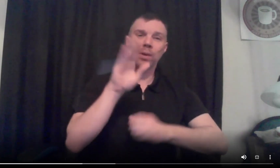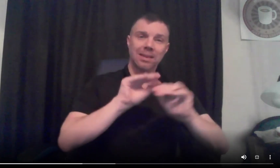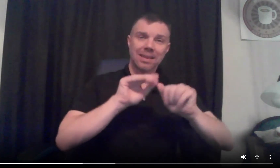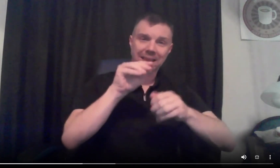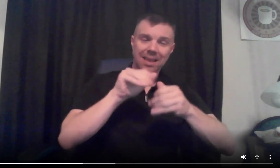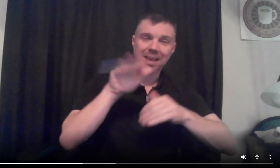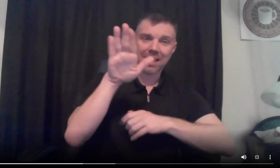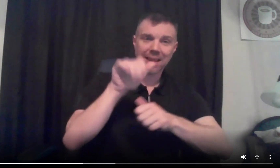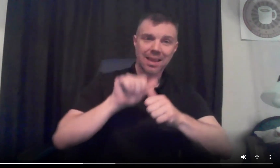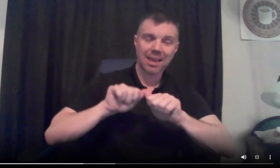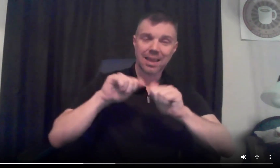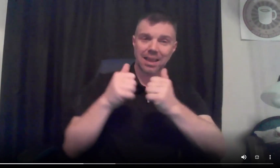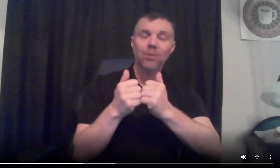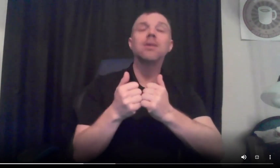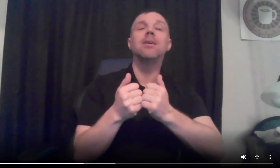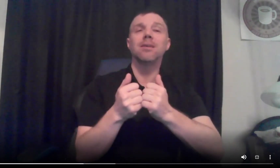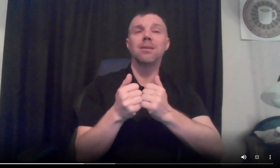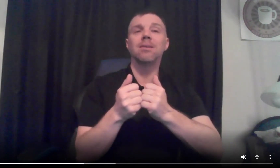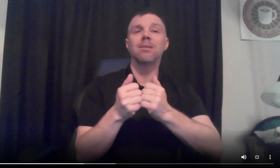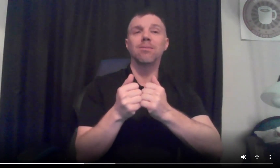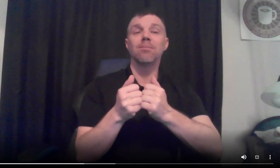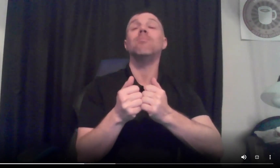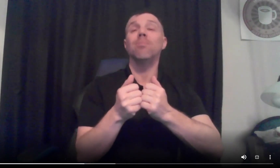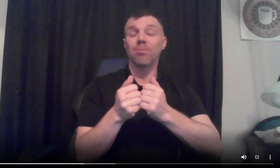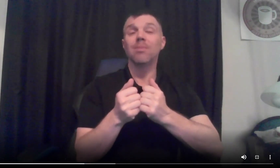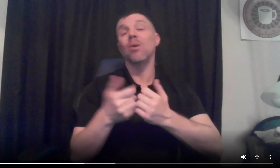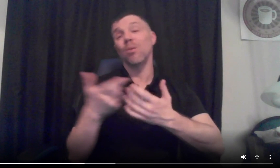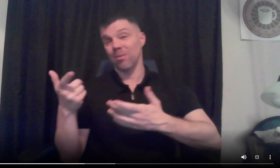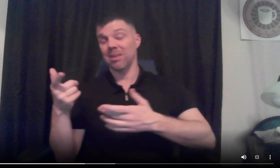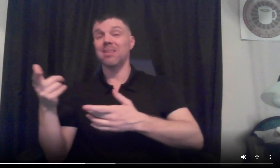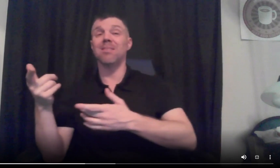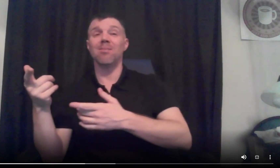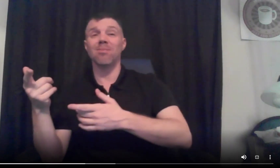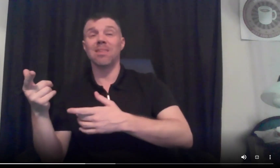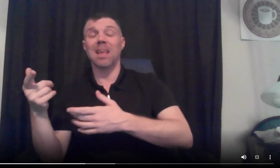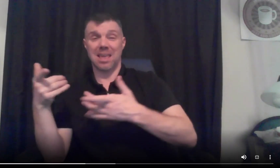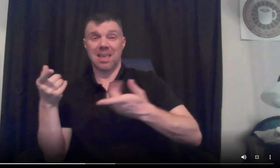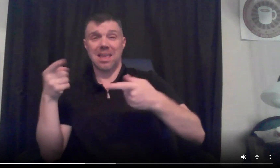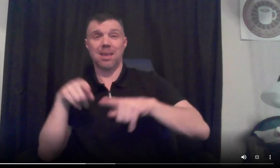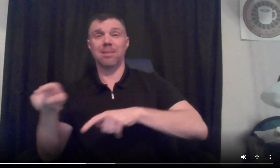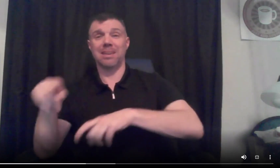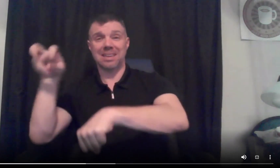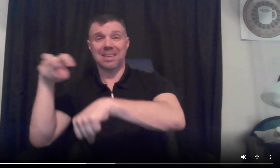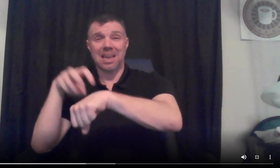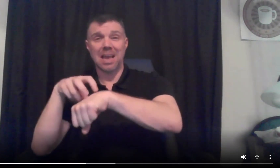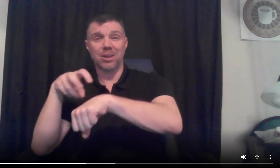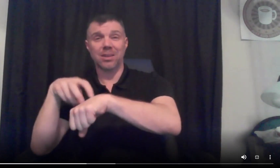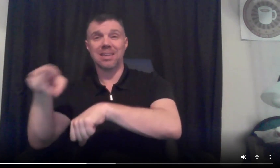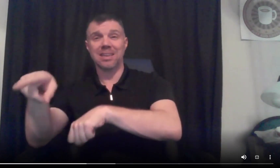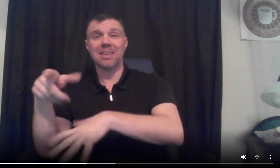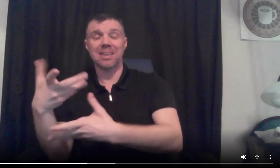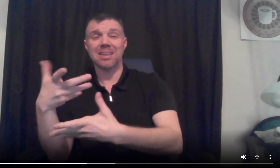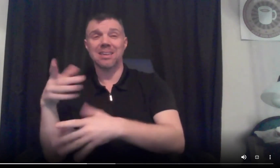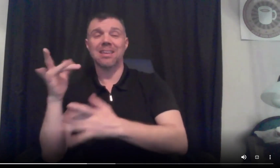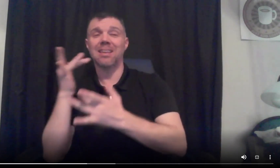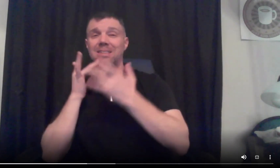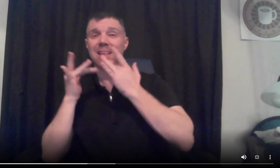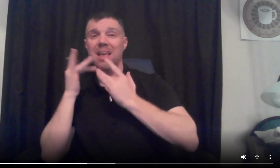They were leaving their home and trying to come to a better area. So what happened was